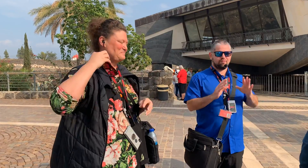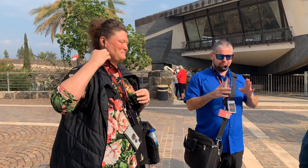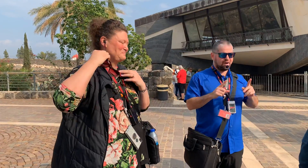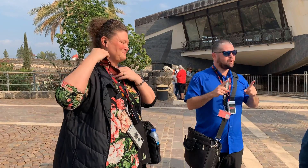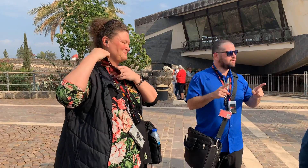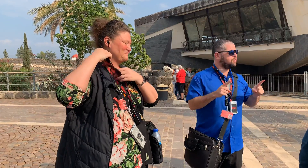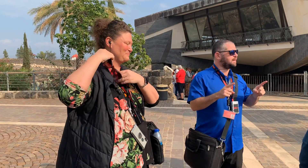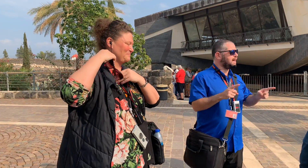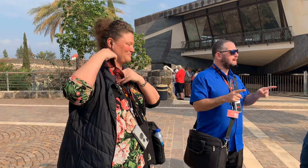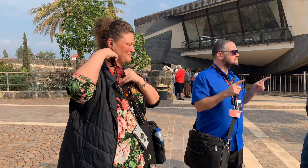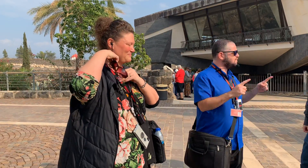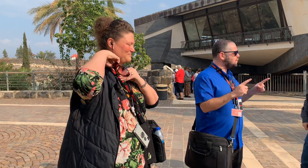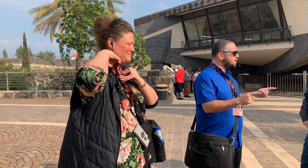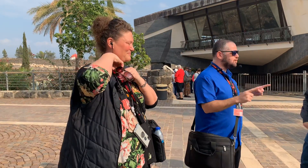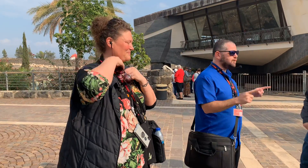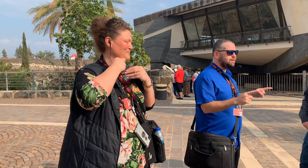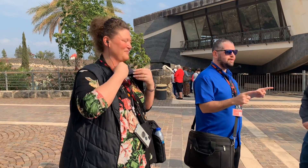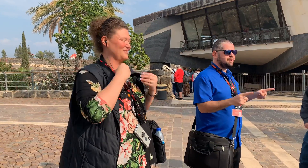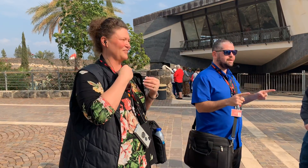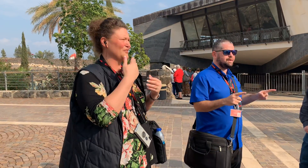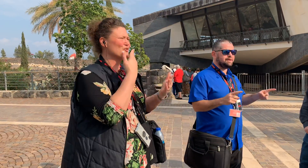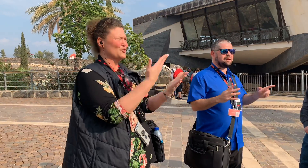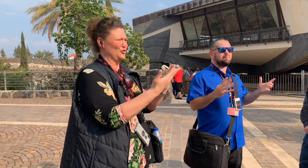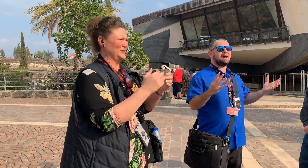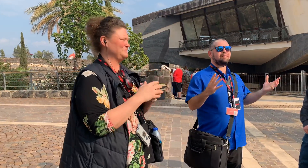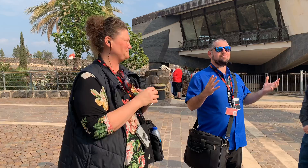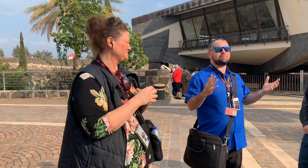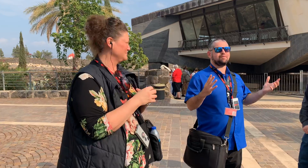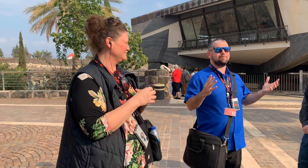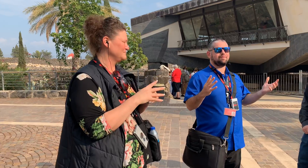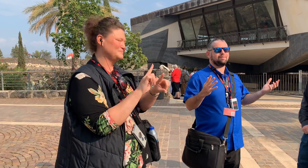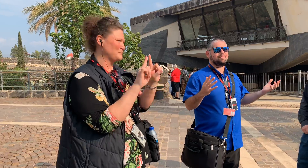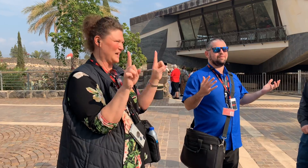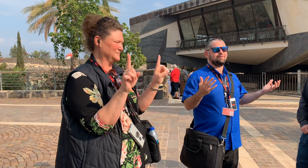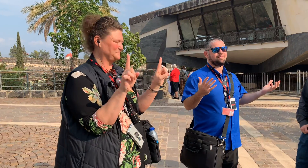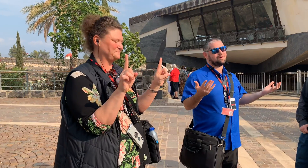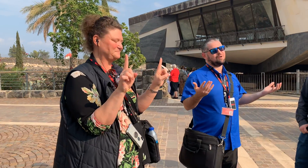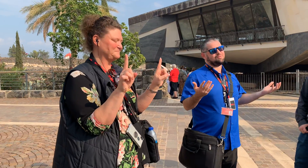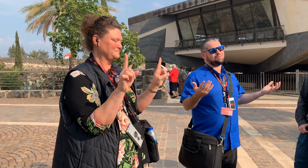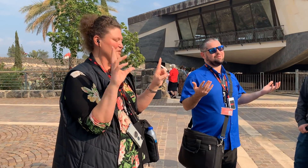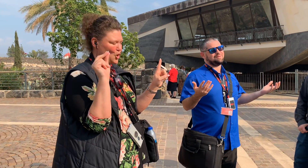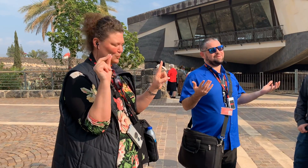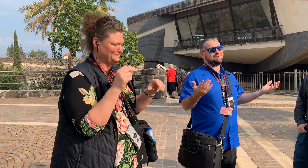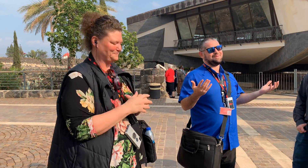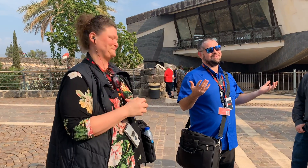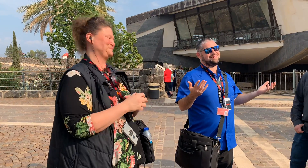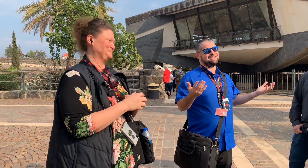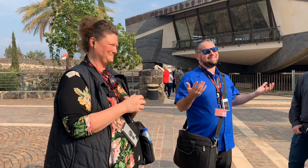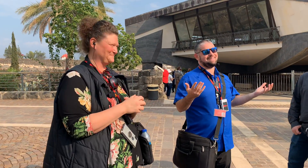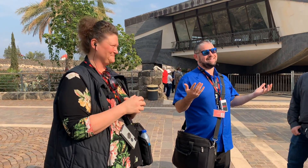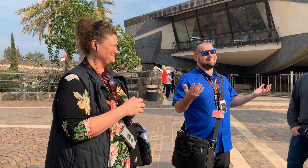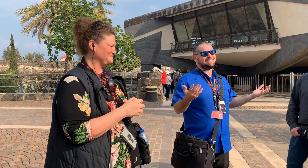Well, very good, guys, very good, but not.